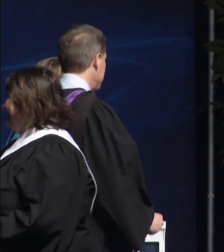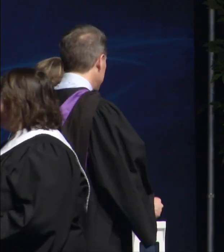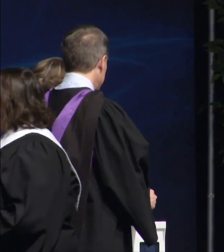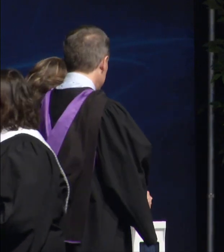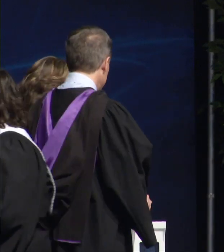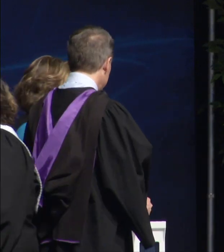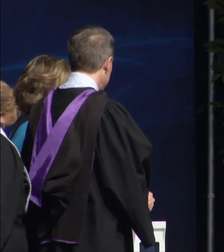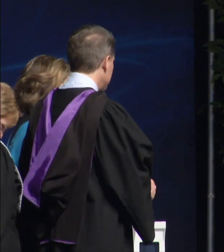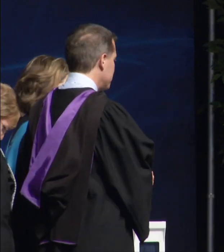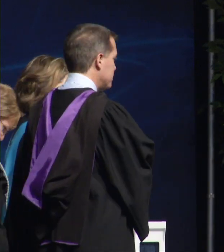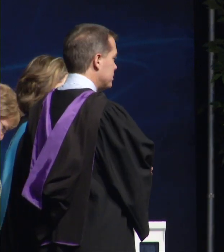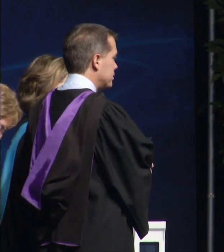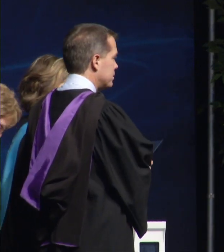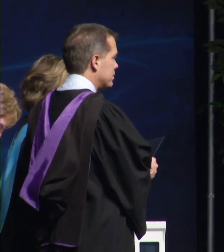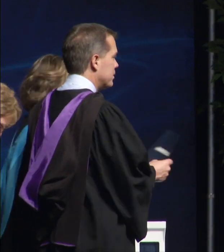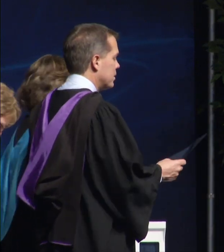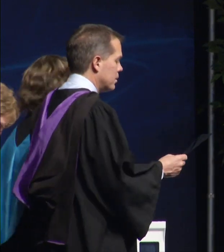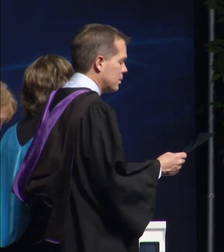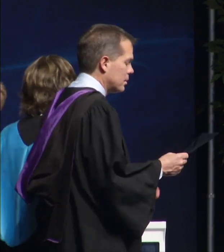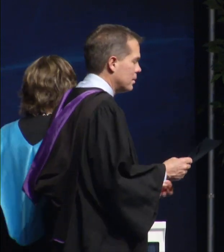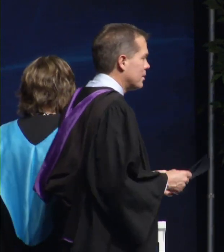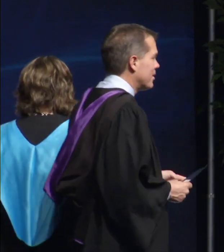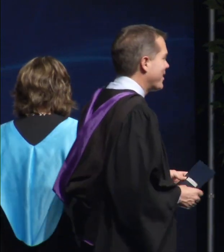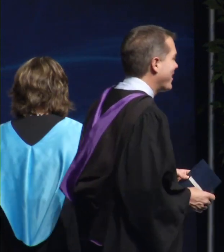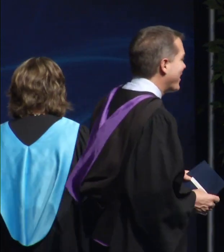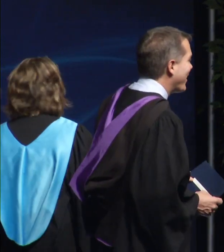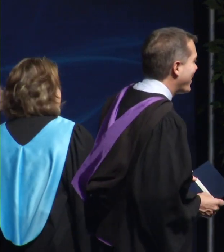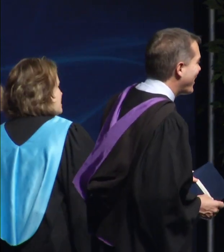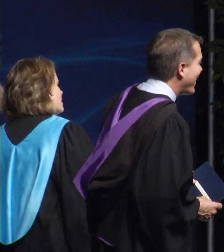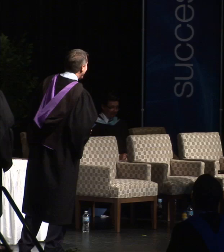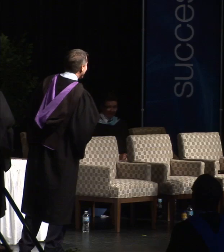Lisa Grace McKenzie Honors.